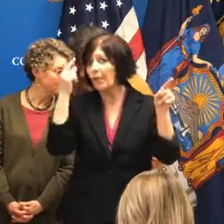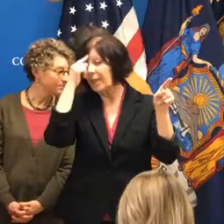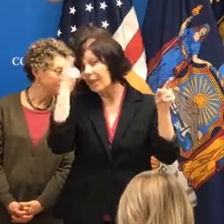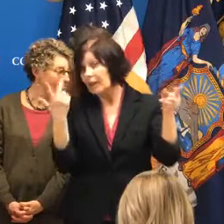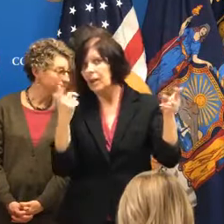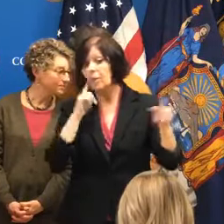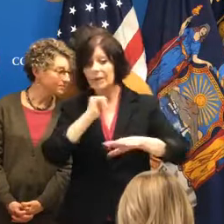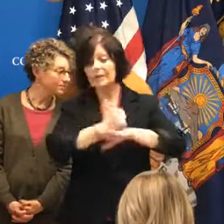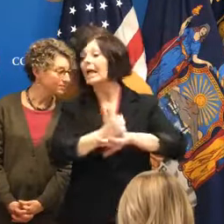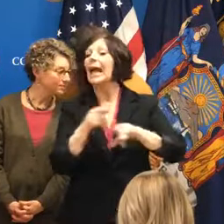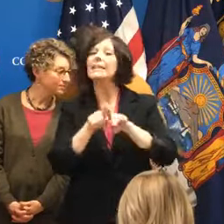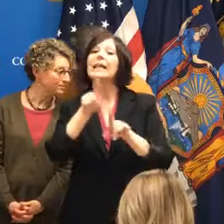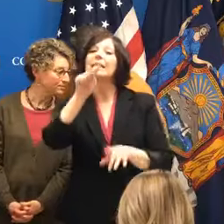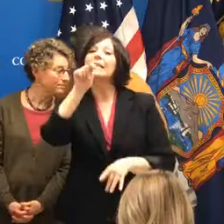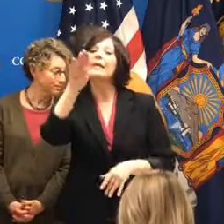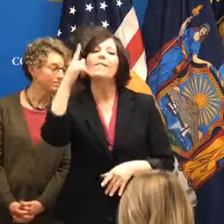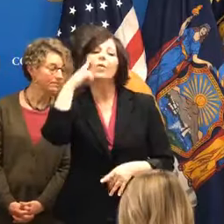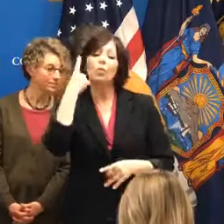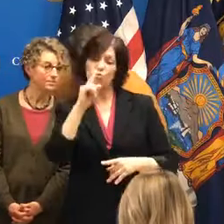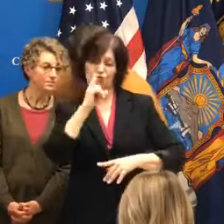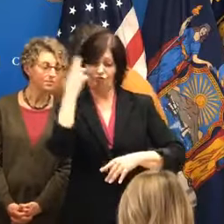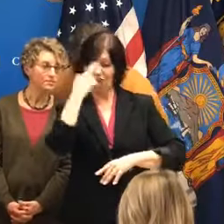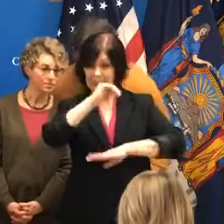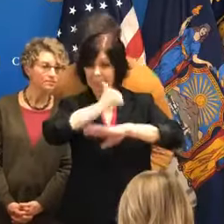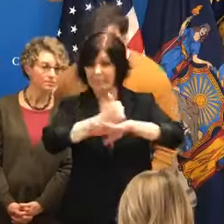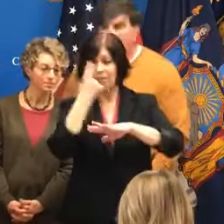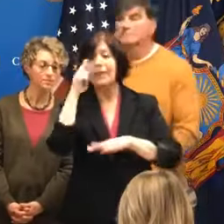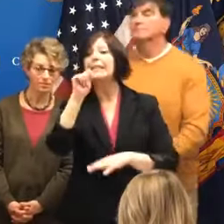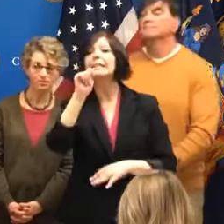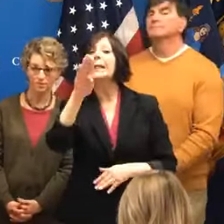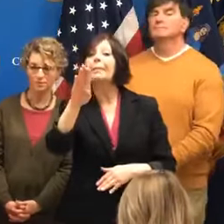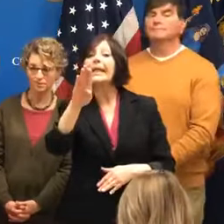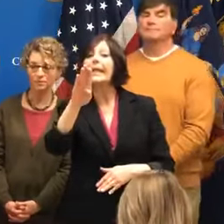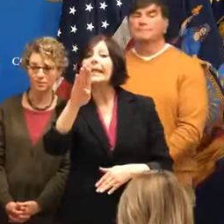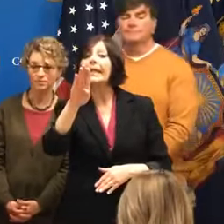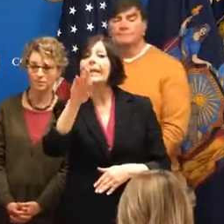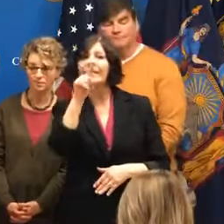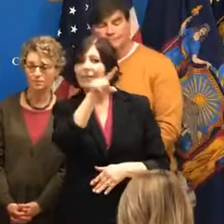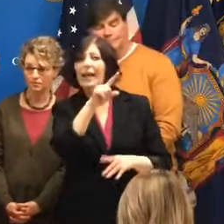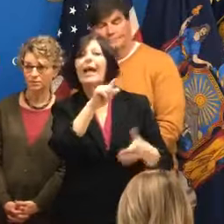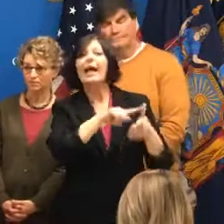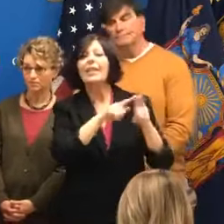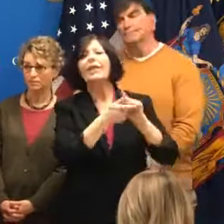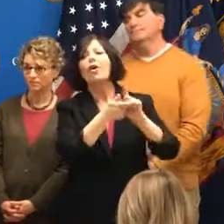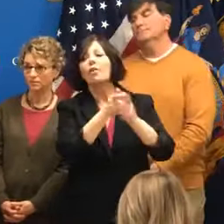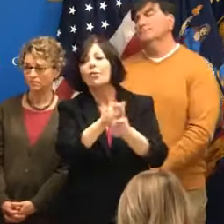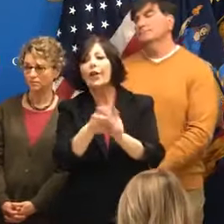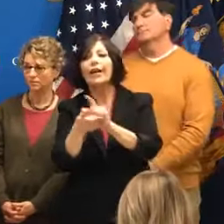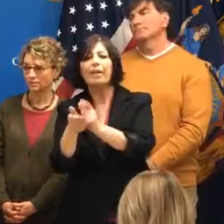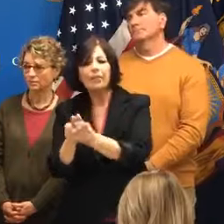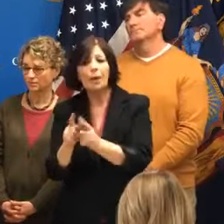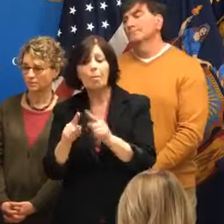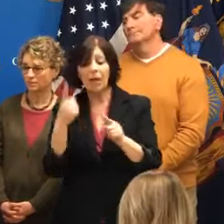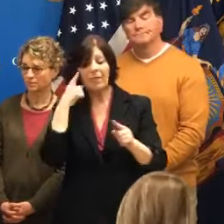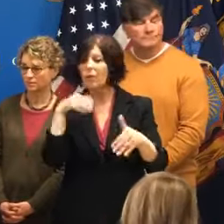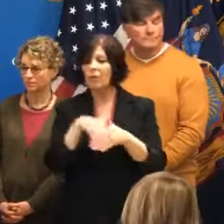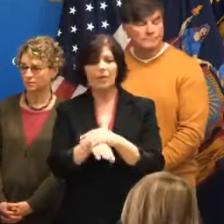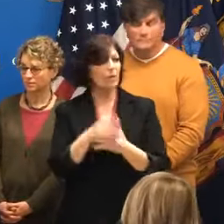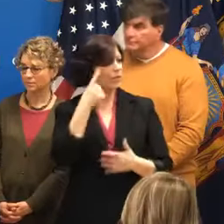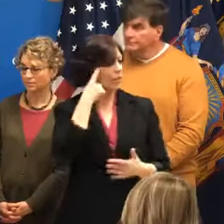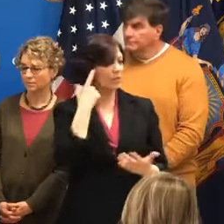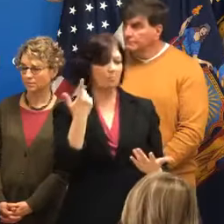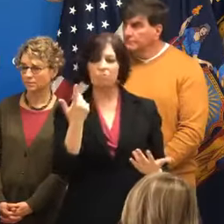created as the tuberculosis hospital for this region, was converted over years. But if you walk through it, you would think